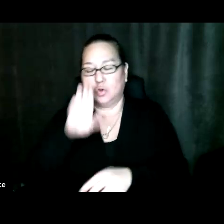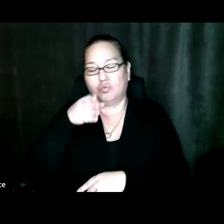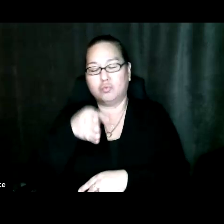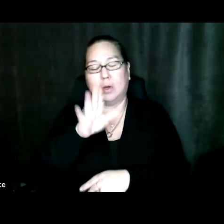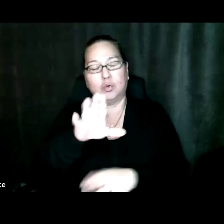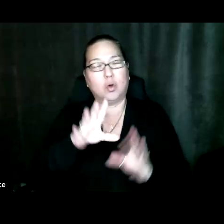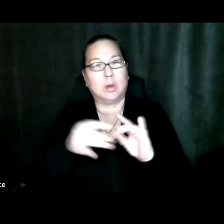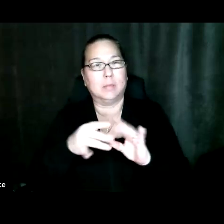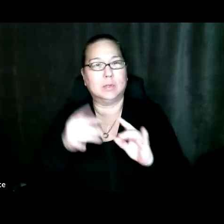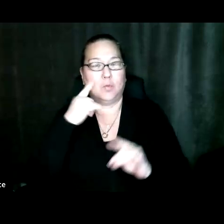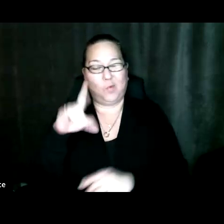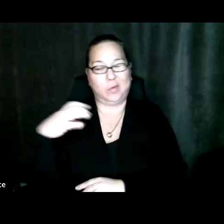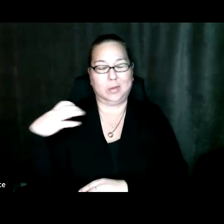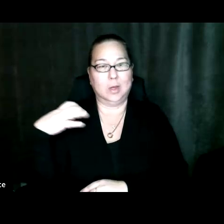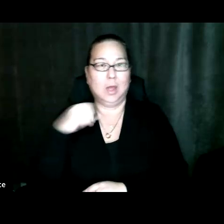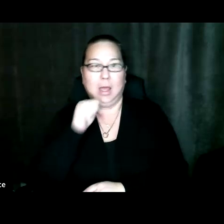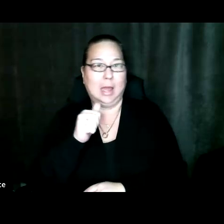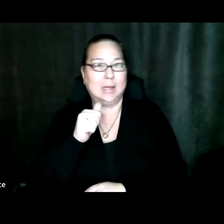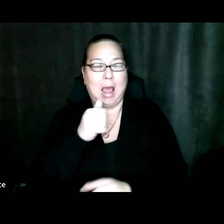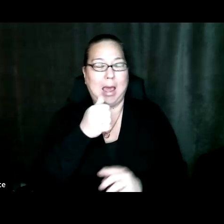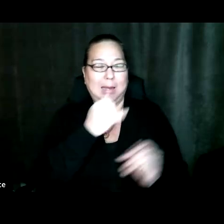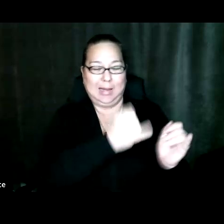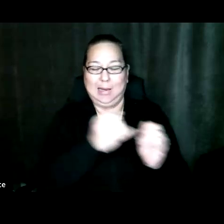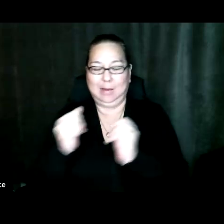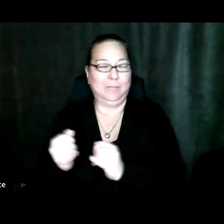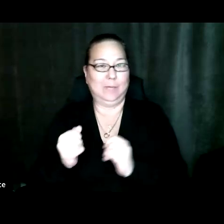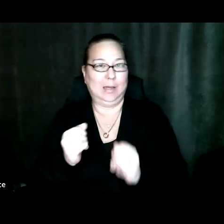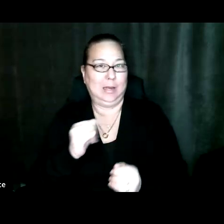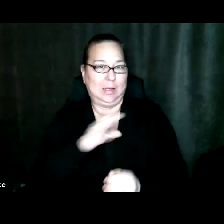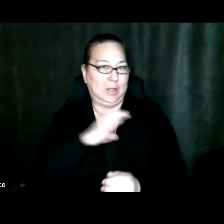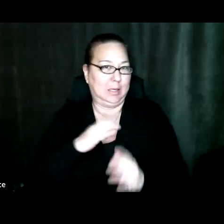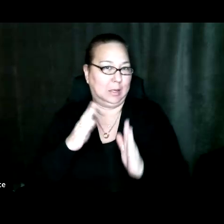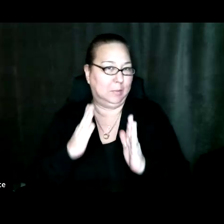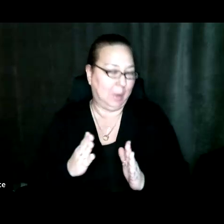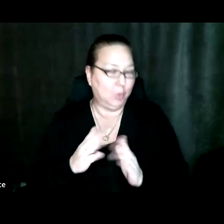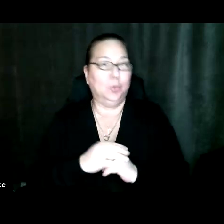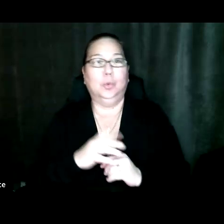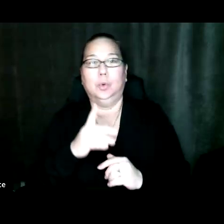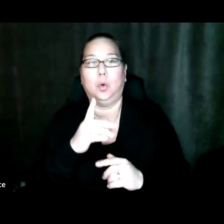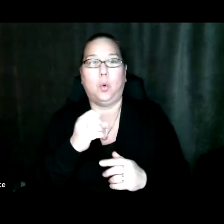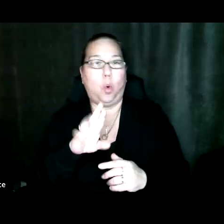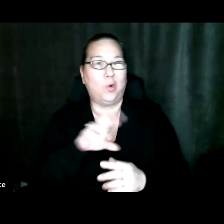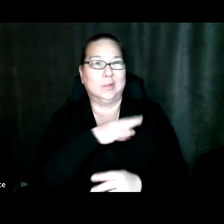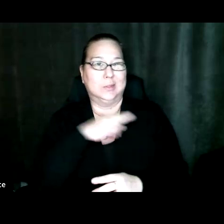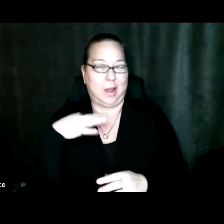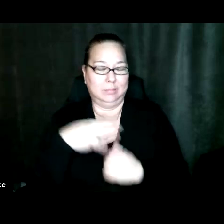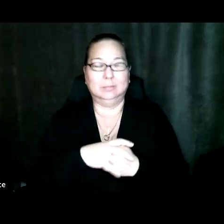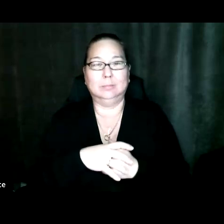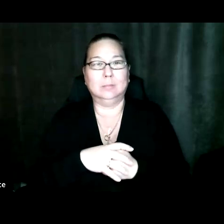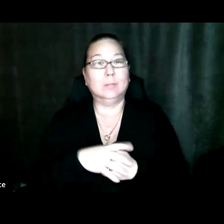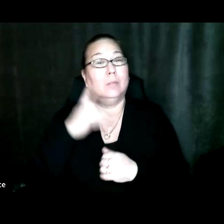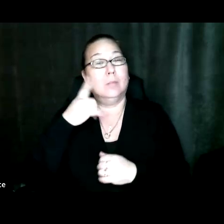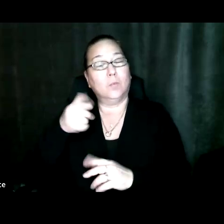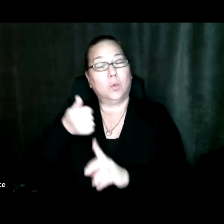the chair and refrain from addressing individual school committee members or district staff. Please note the comments of any public speaker do